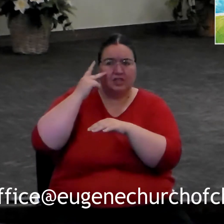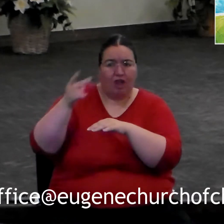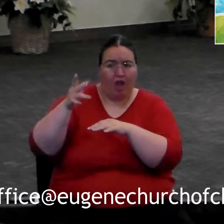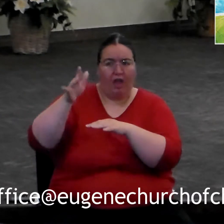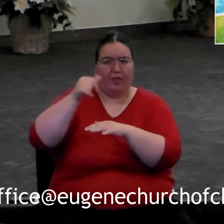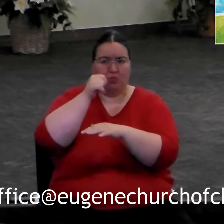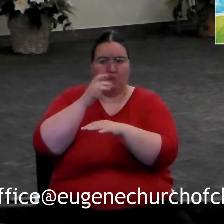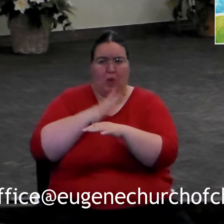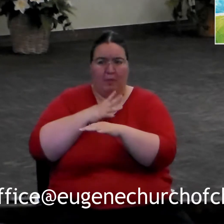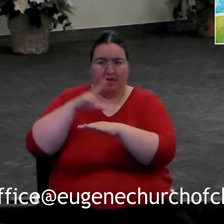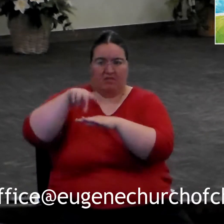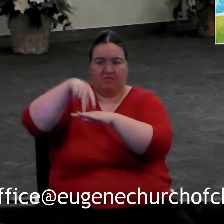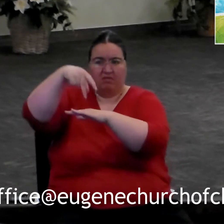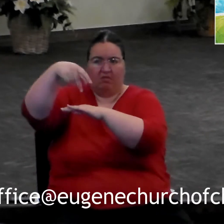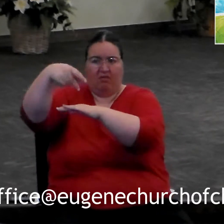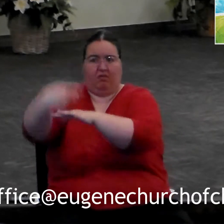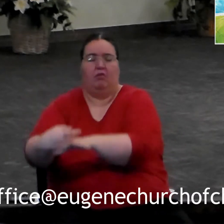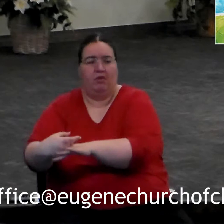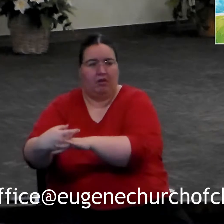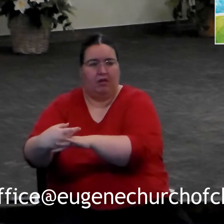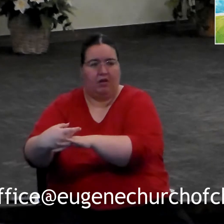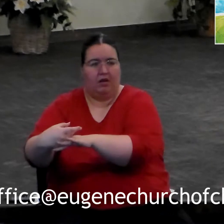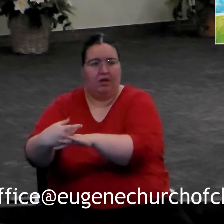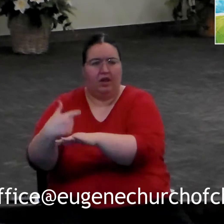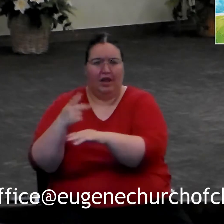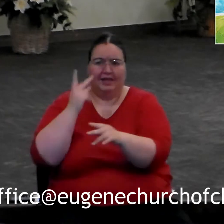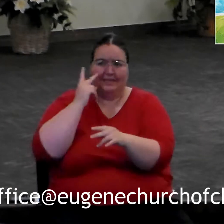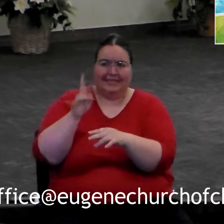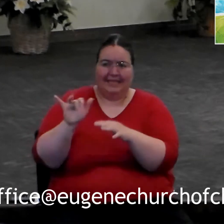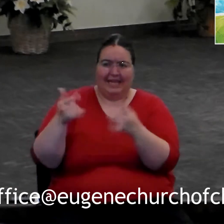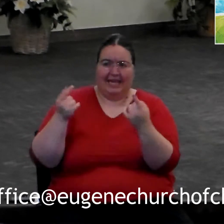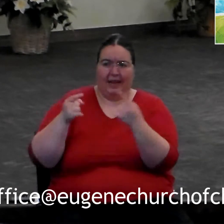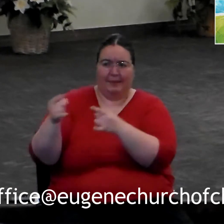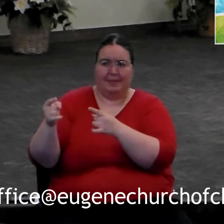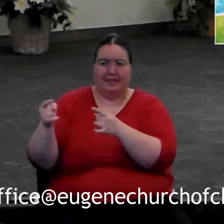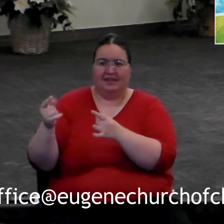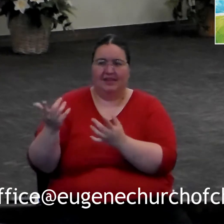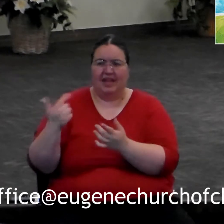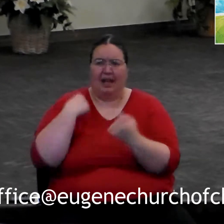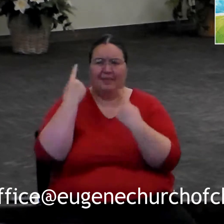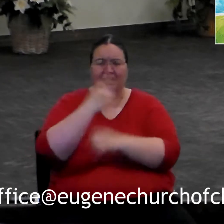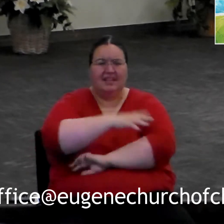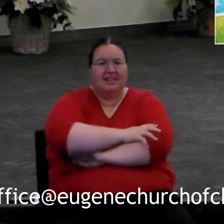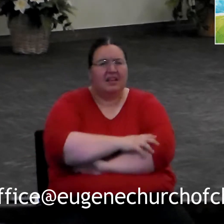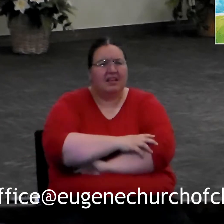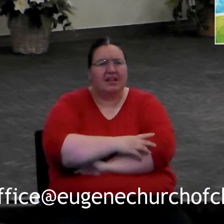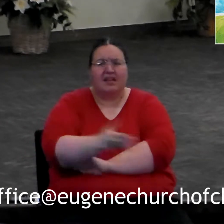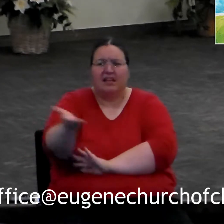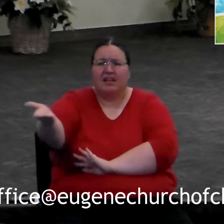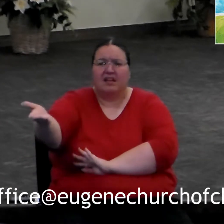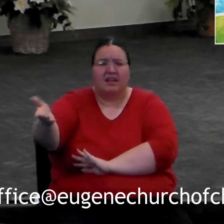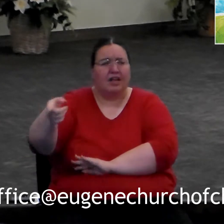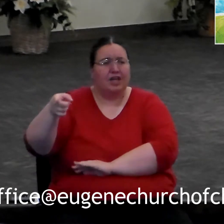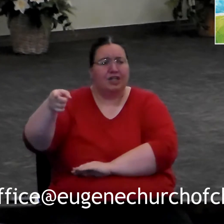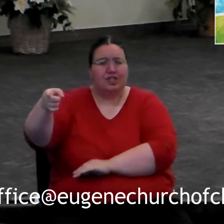and I think to myself, she's trying to go worship this morning, and here she lays waiting for a paramedic.